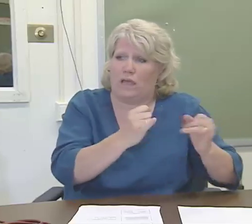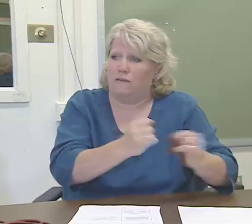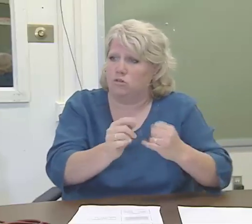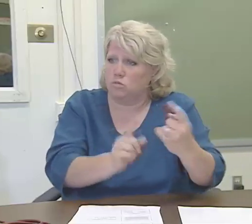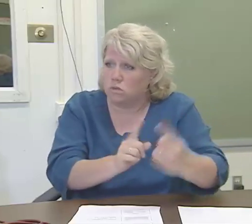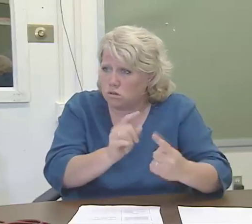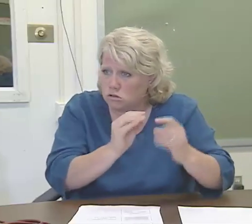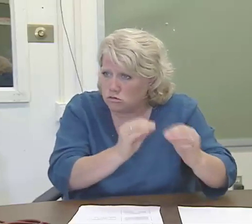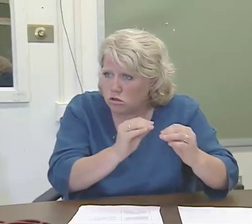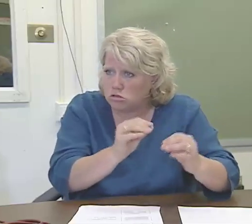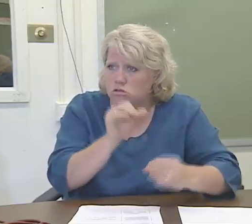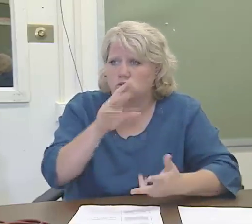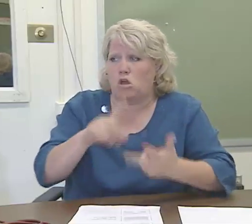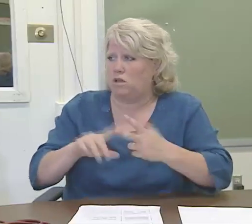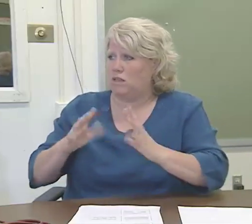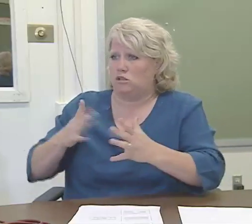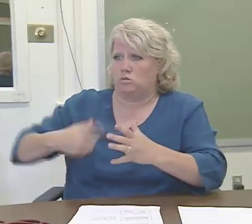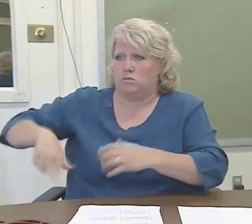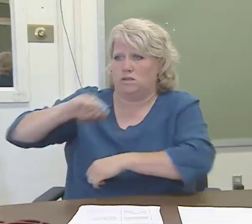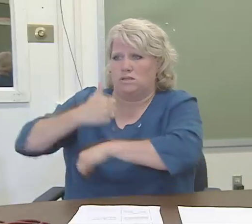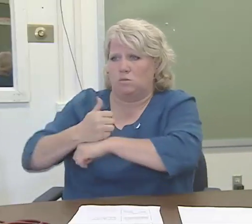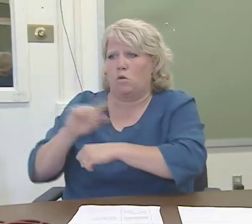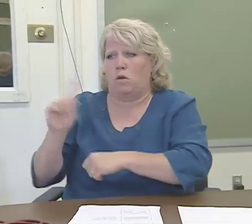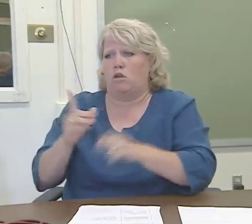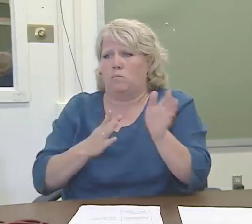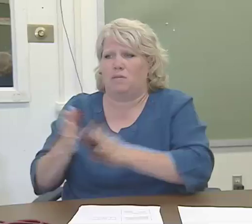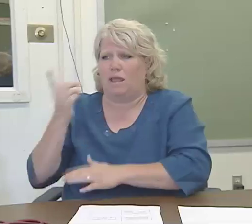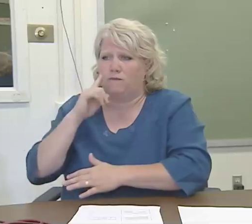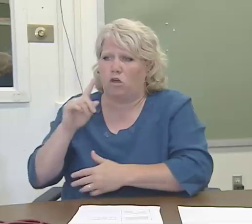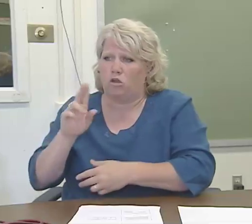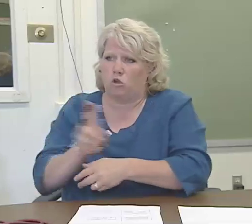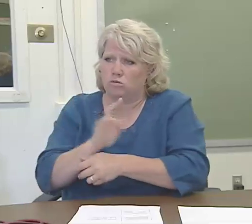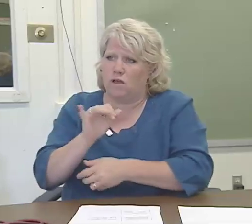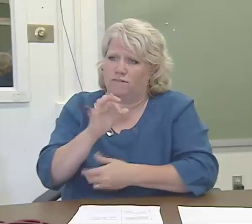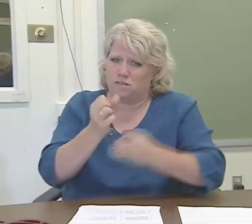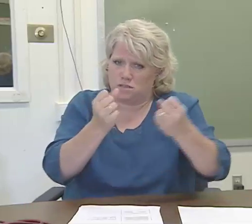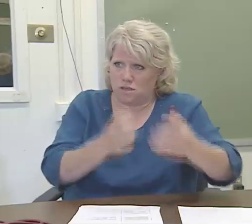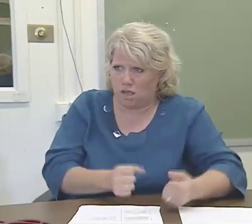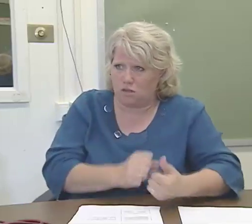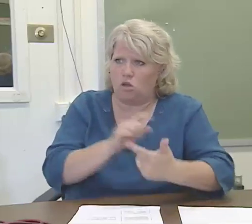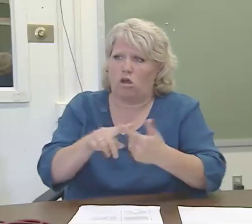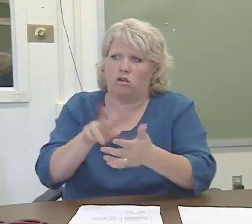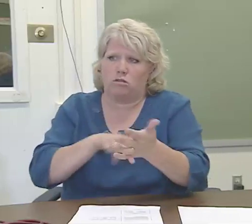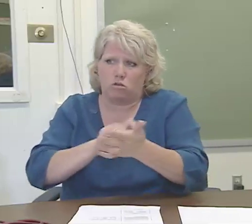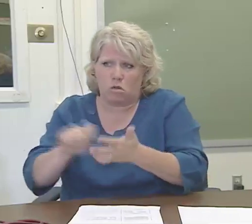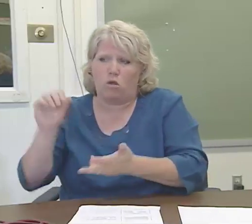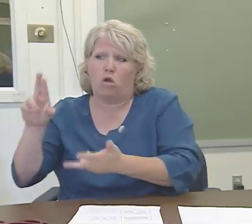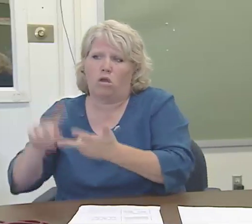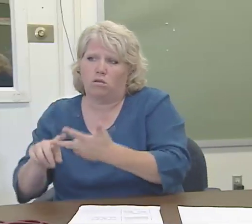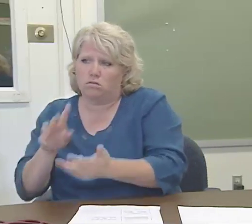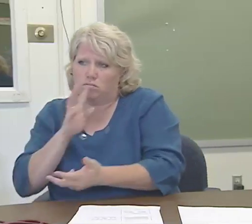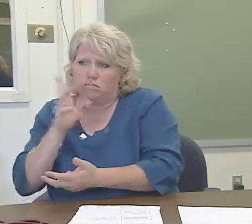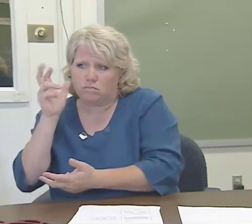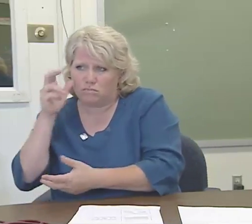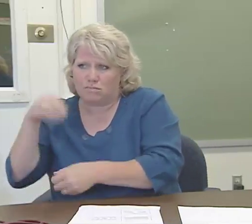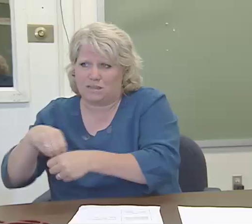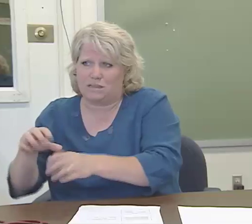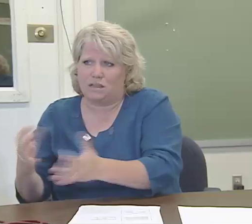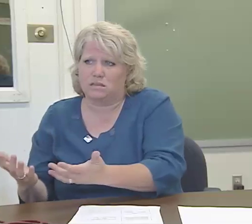group instruction, we use individualized instruction, and we plan based on what a